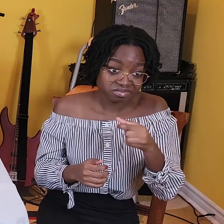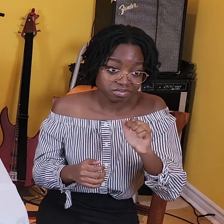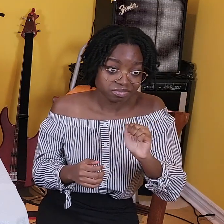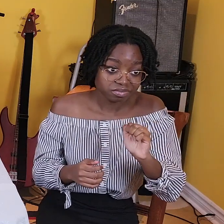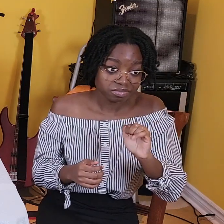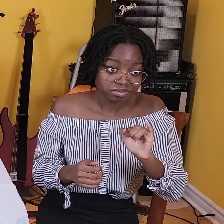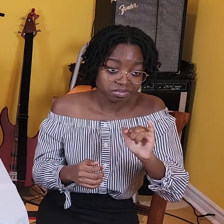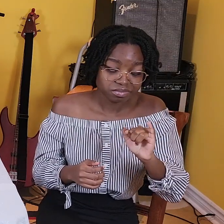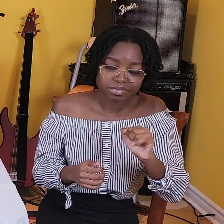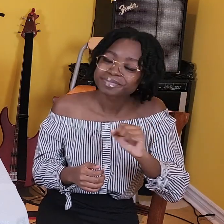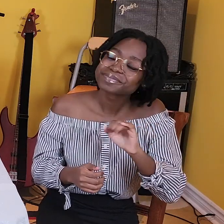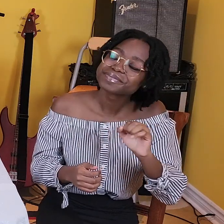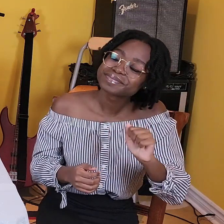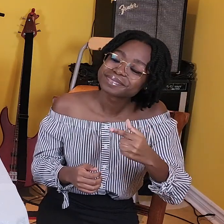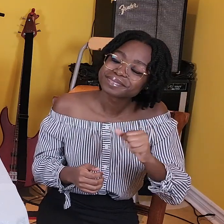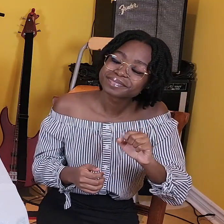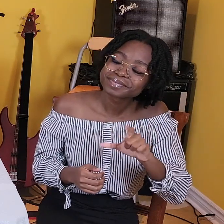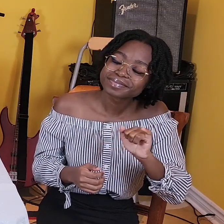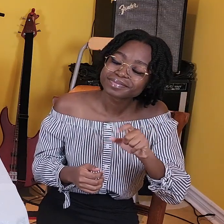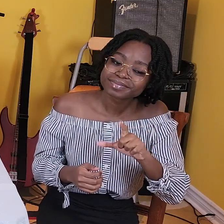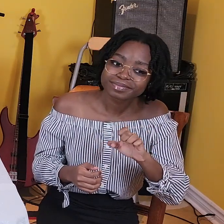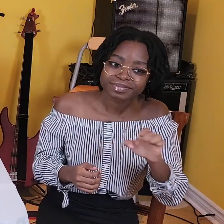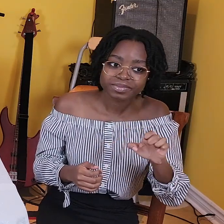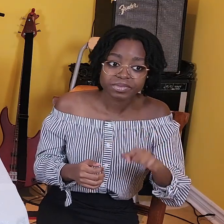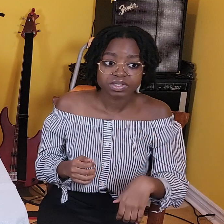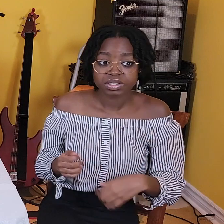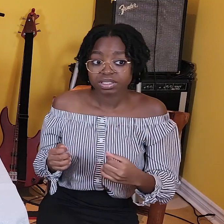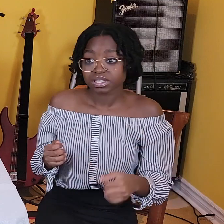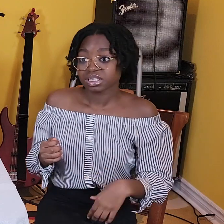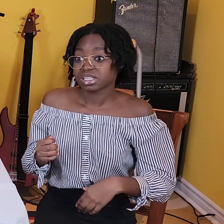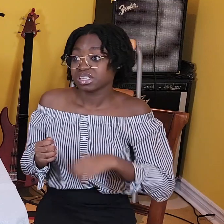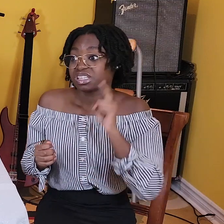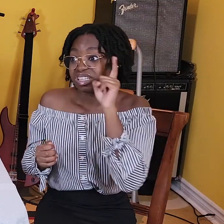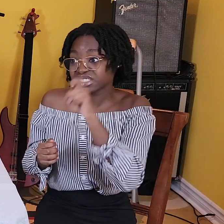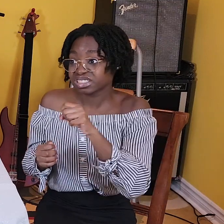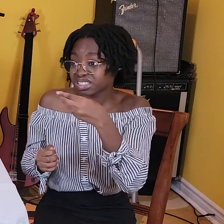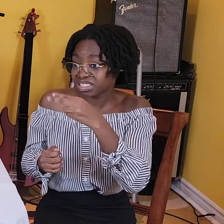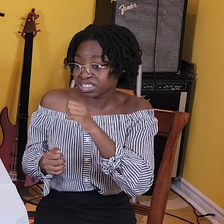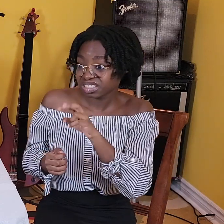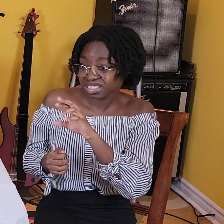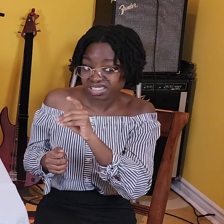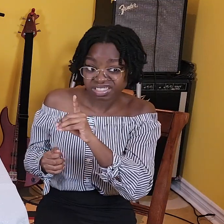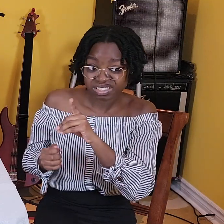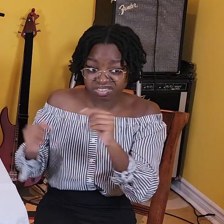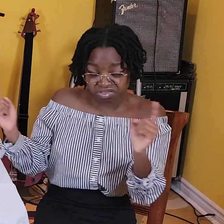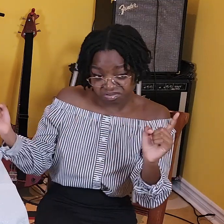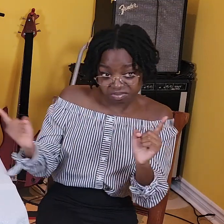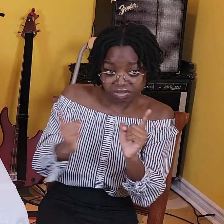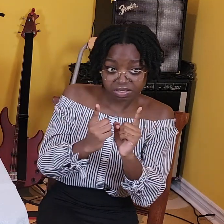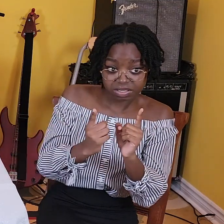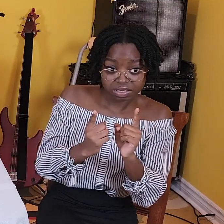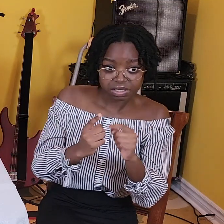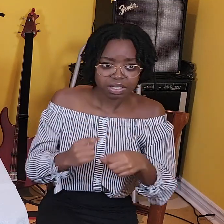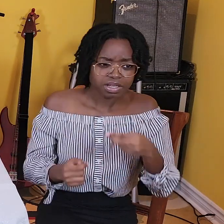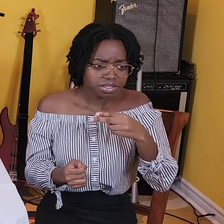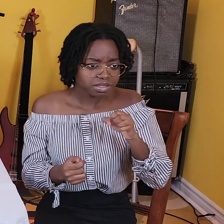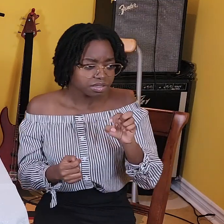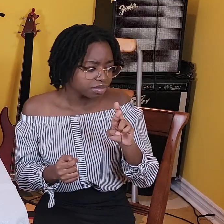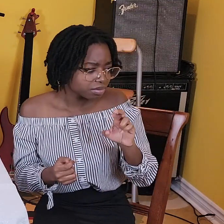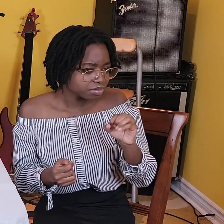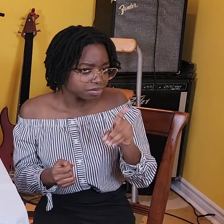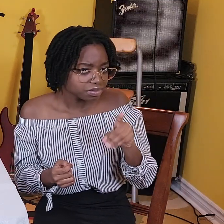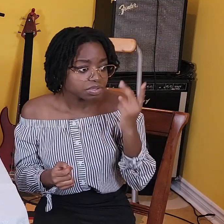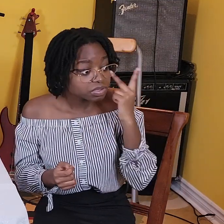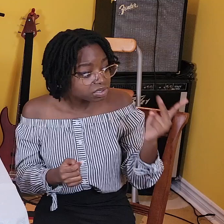at the time. Now, when Herod saw Jesus, he was exceedingly glad, for he had desired for a